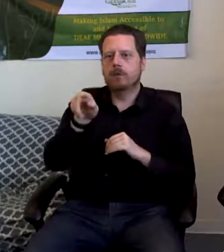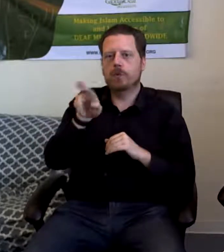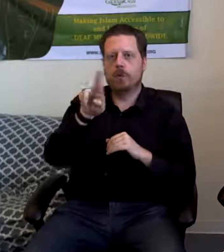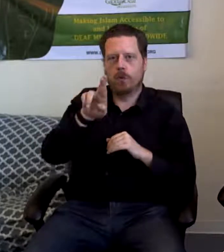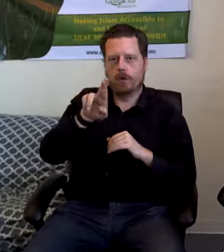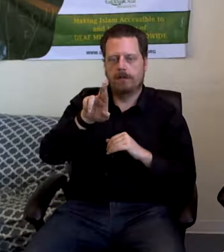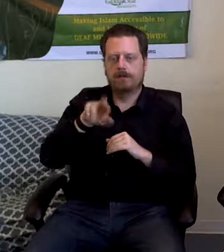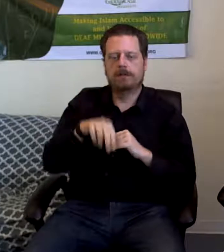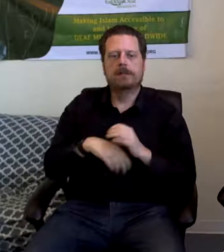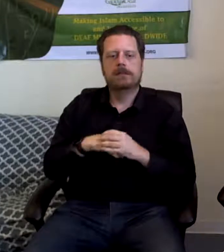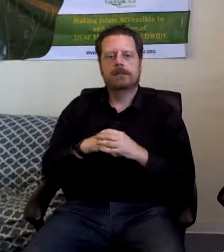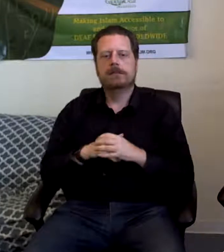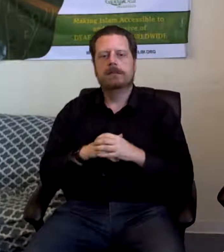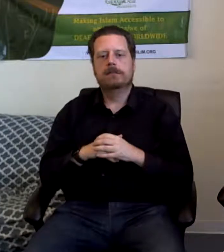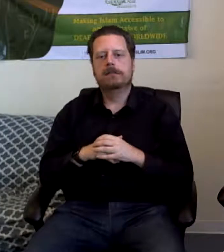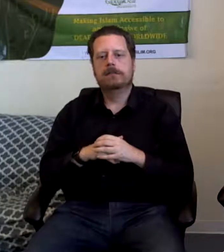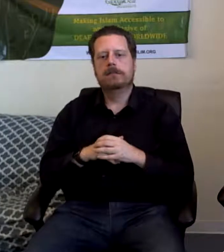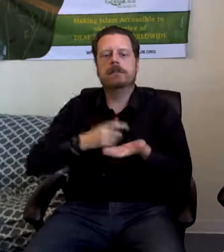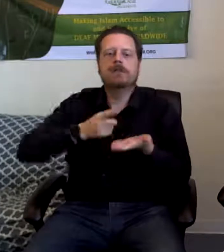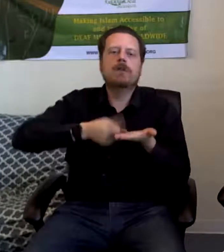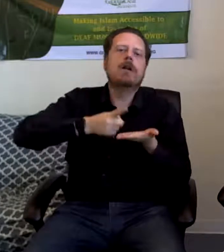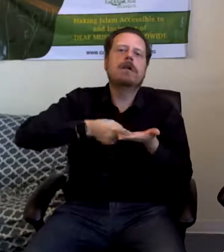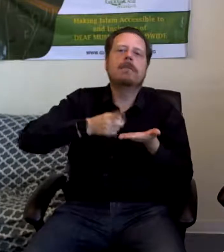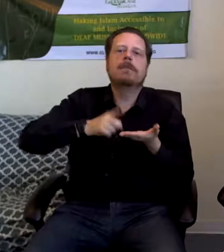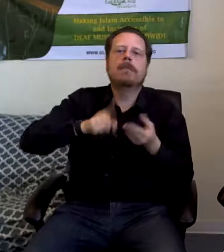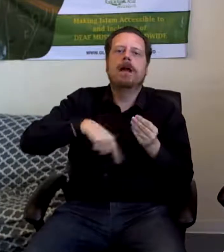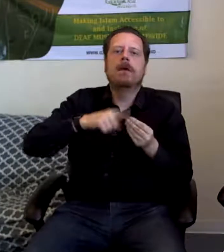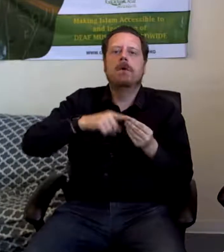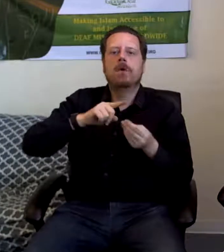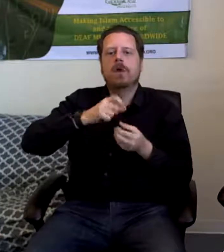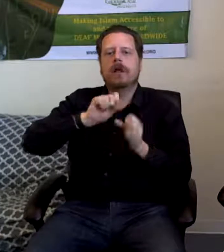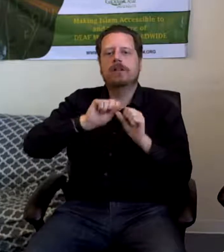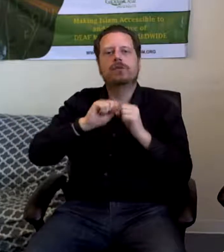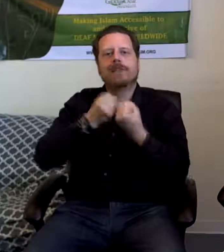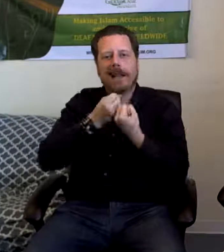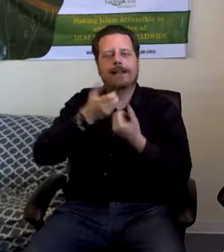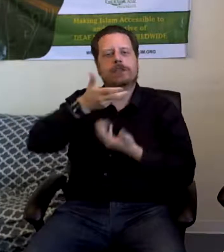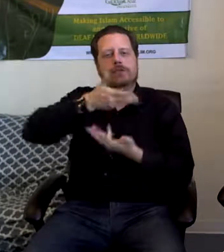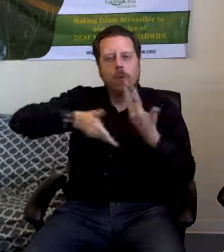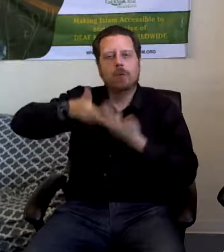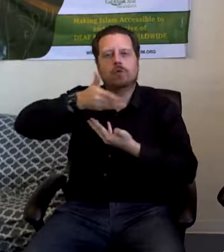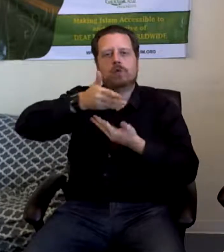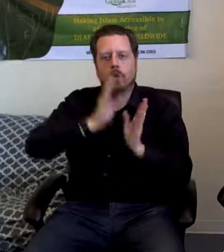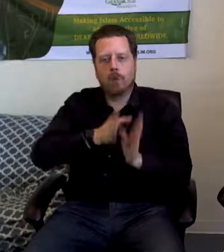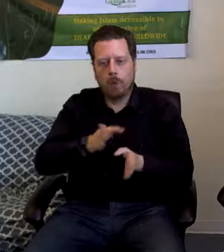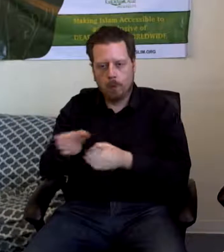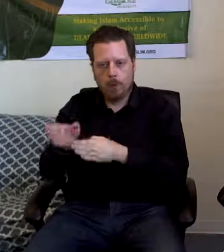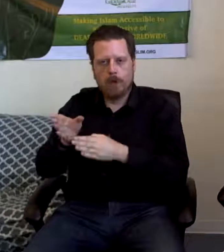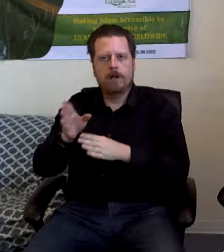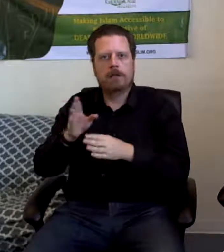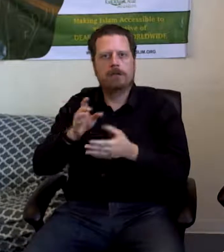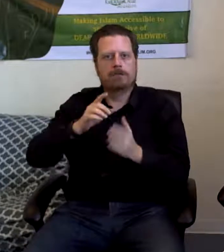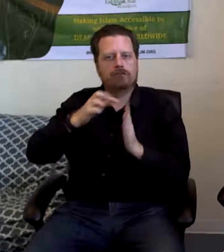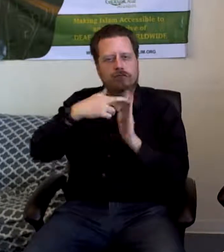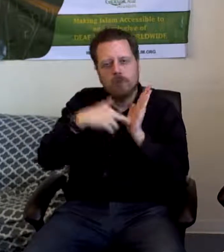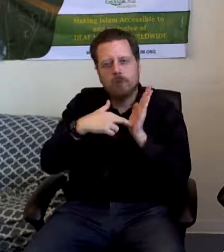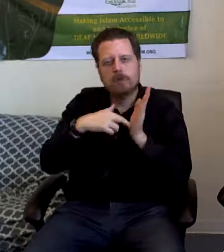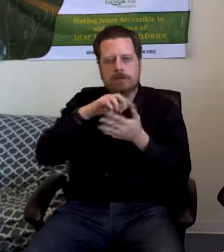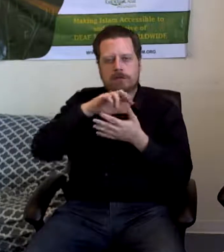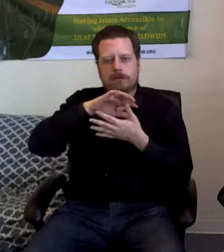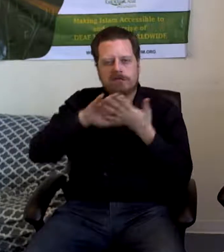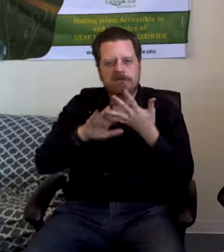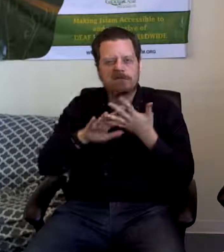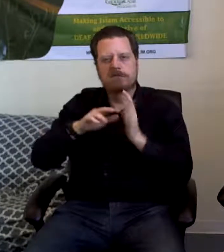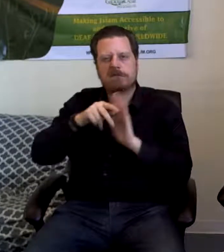80, are talking about the social order. The previous ayah 31, talked